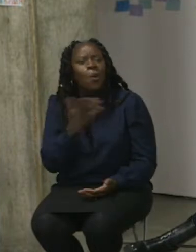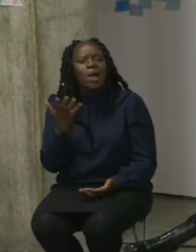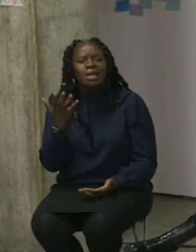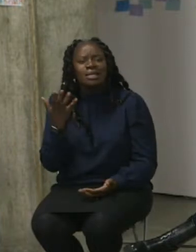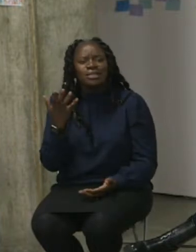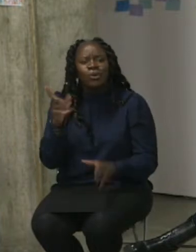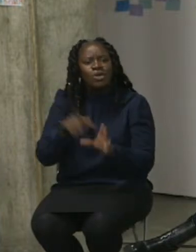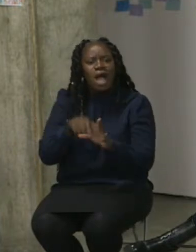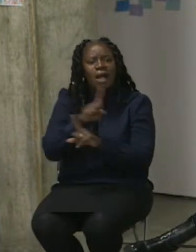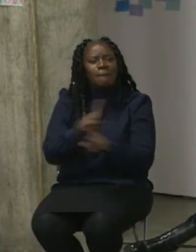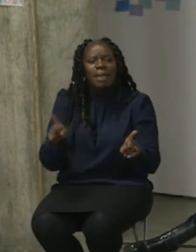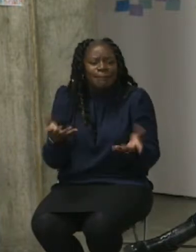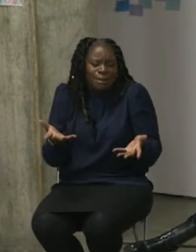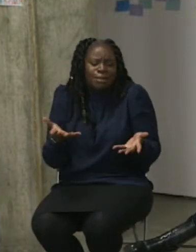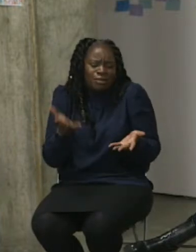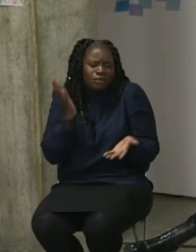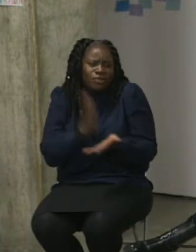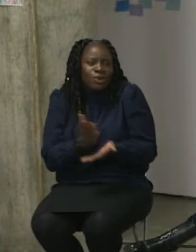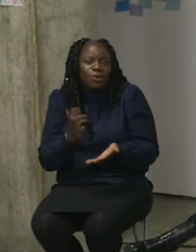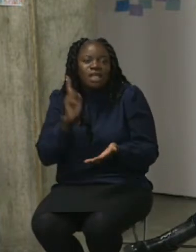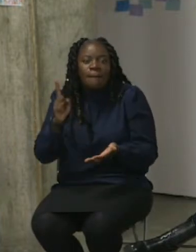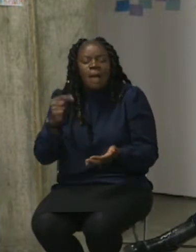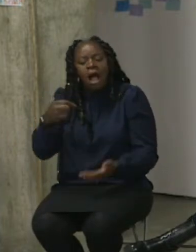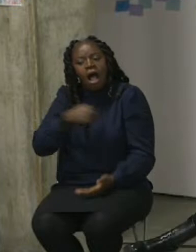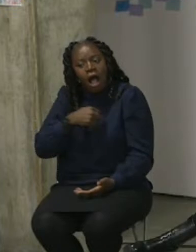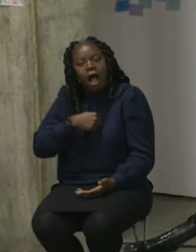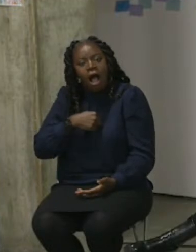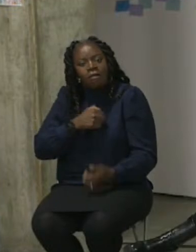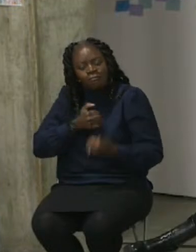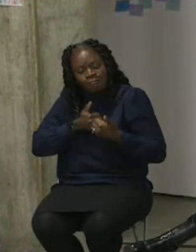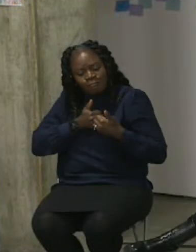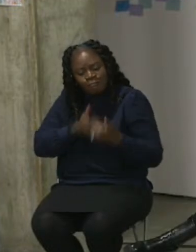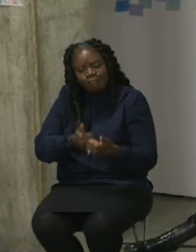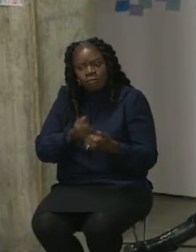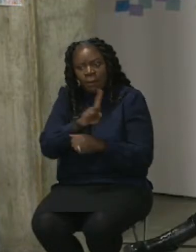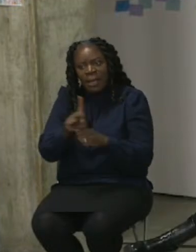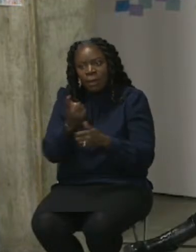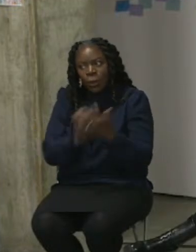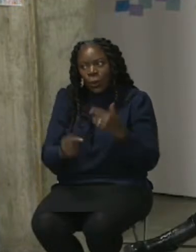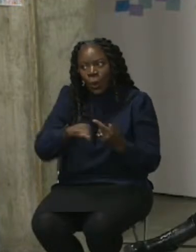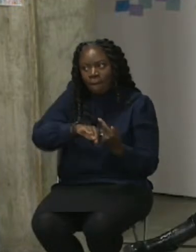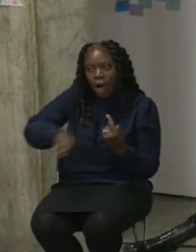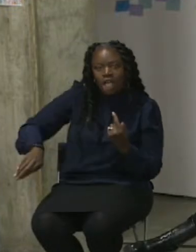younger. But he had a heart for the marginalized. He really